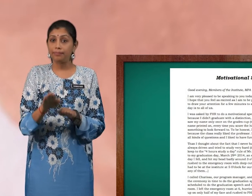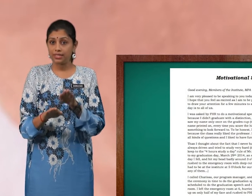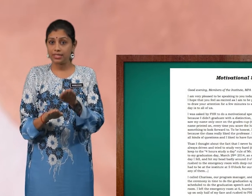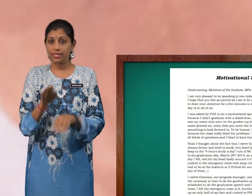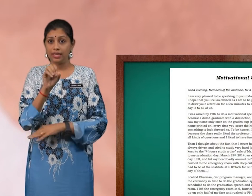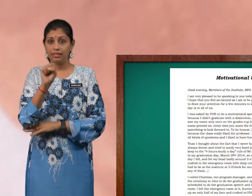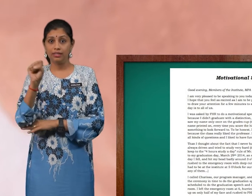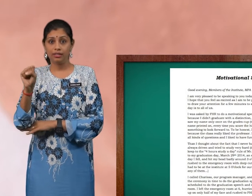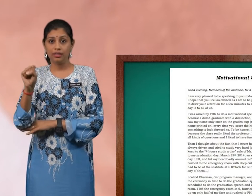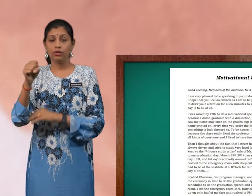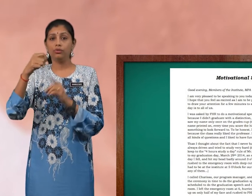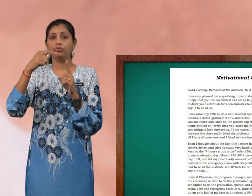steps to